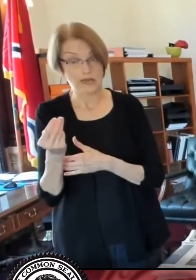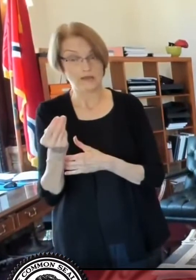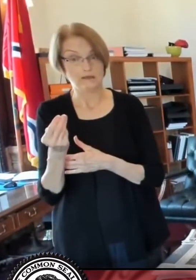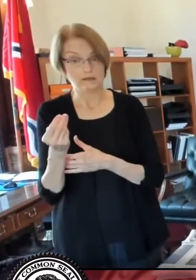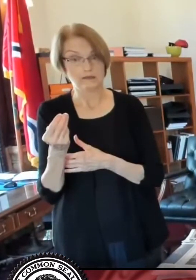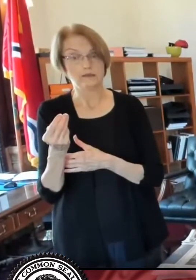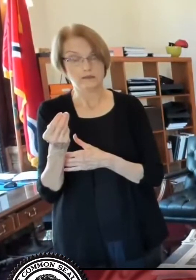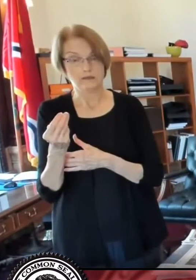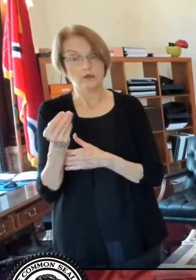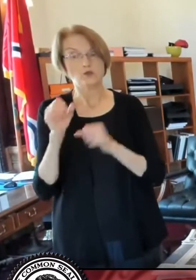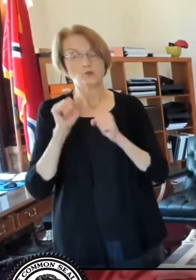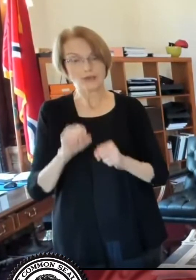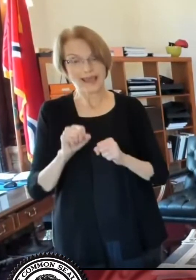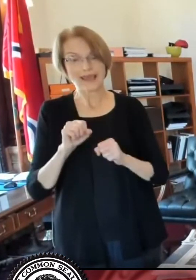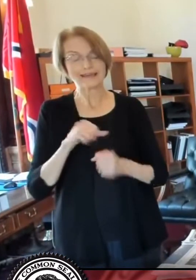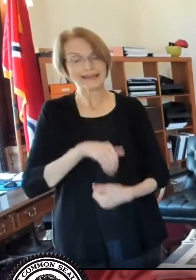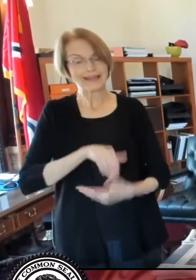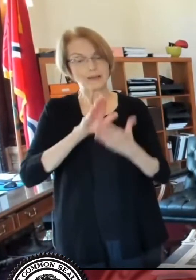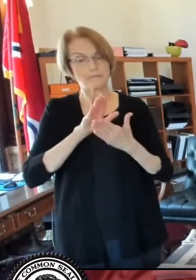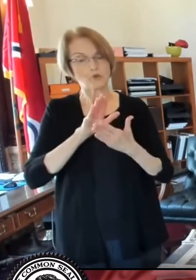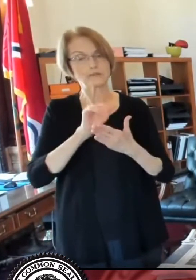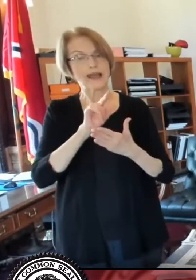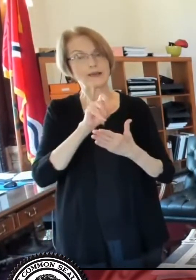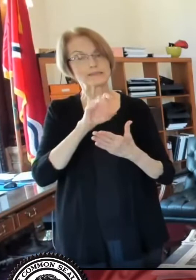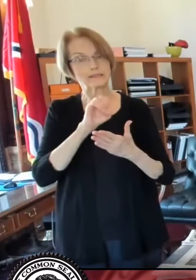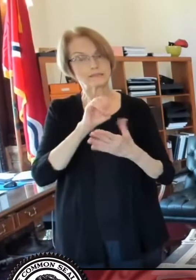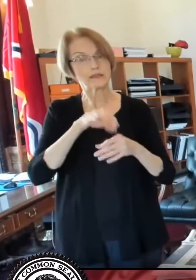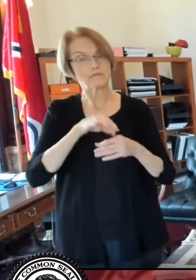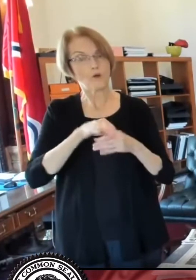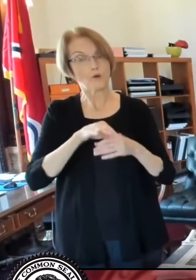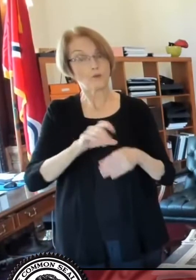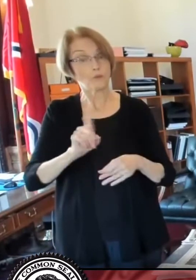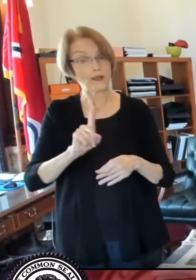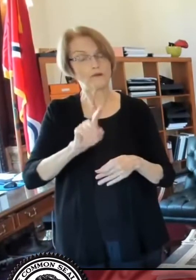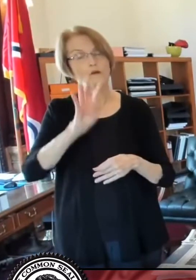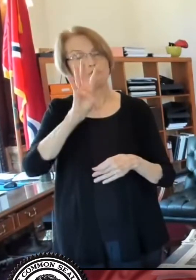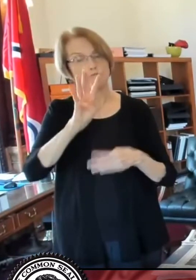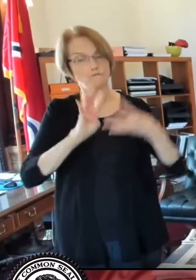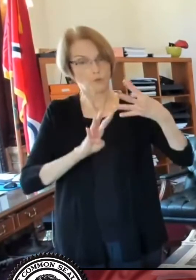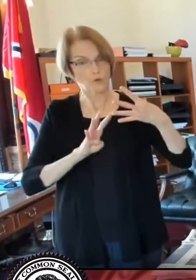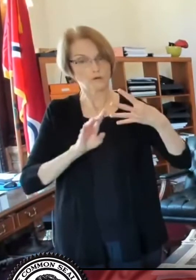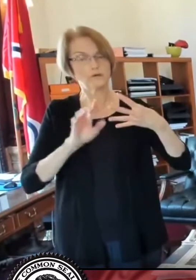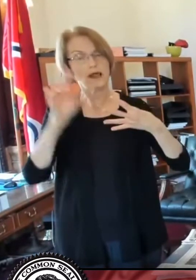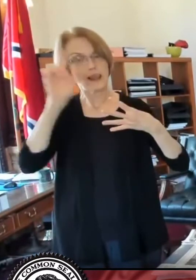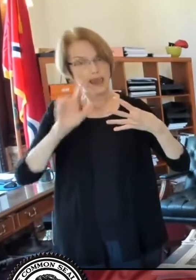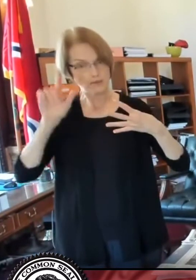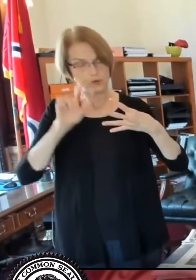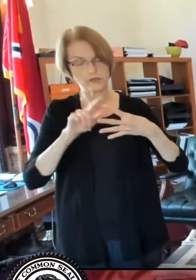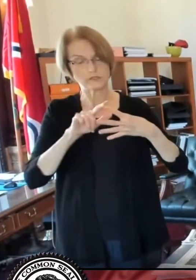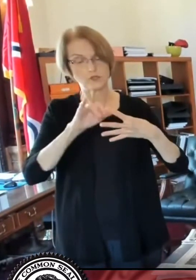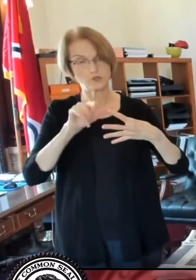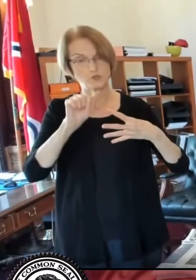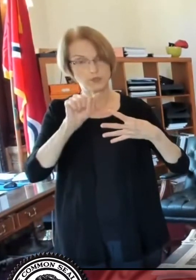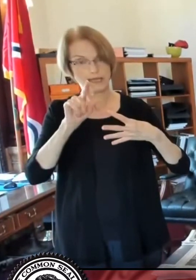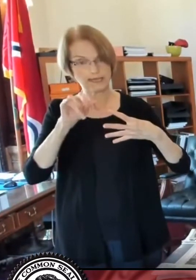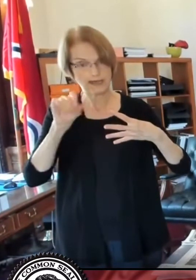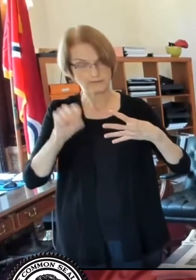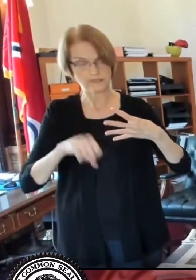in-person absentee at 4 different public library locations. Julia Davis Branch